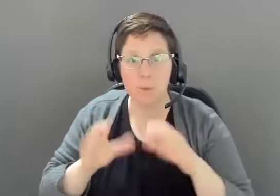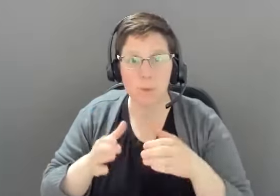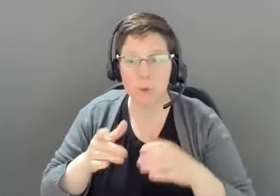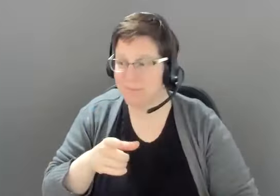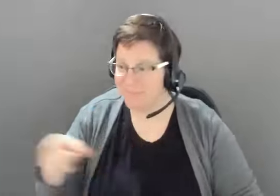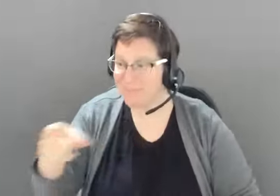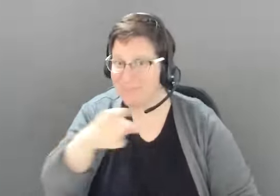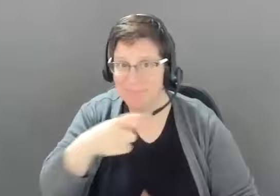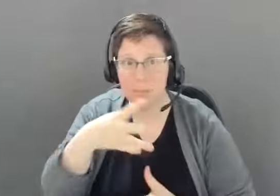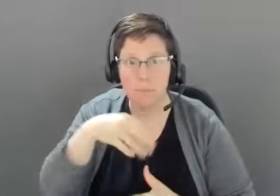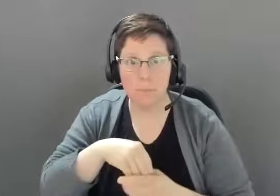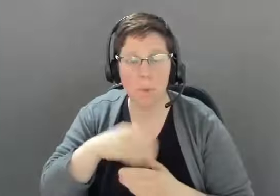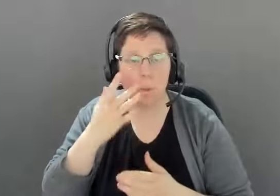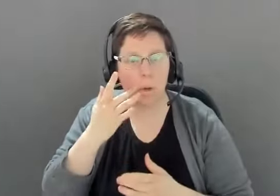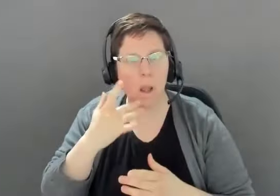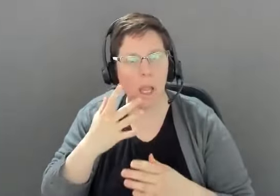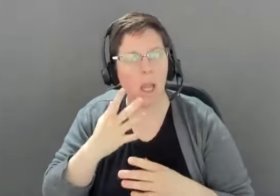of those who are designed to protect.